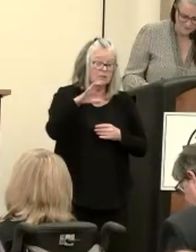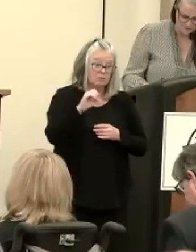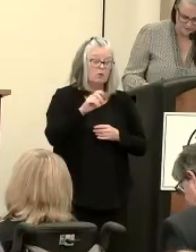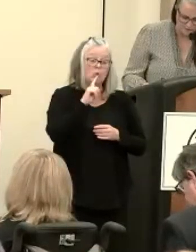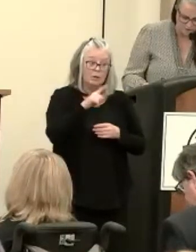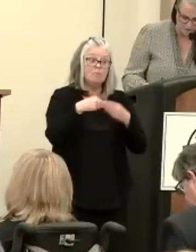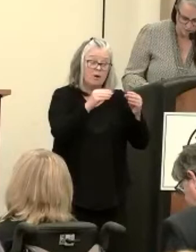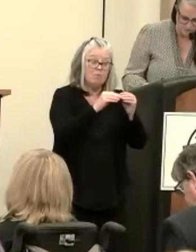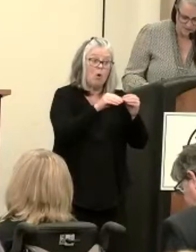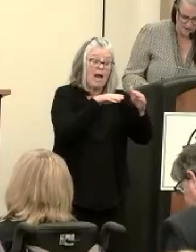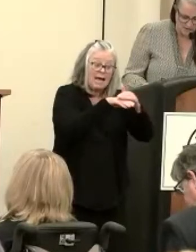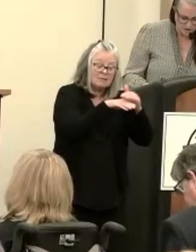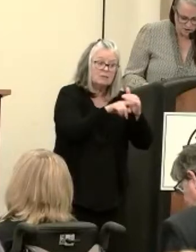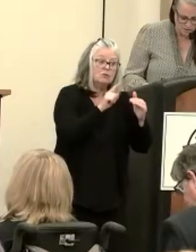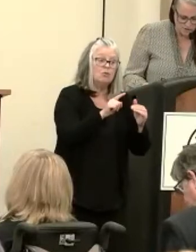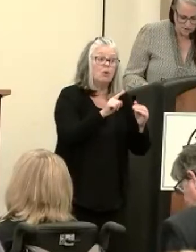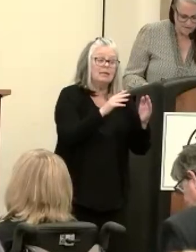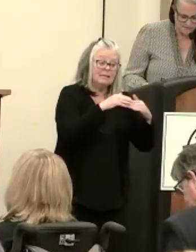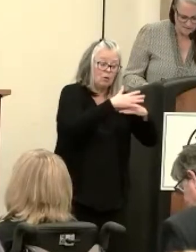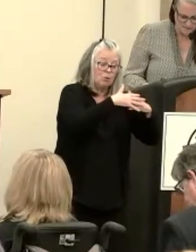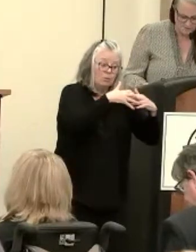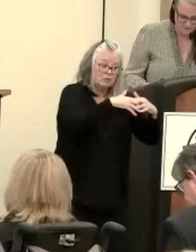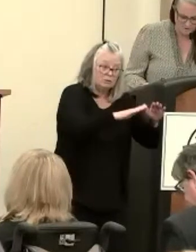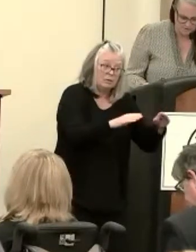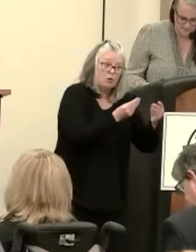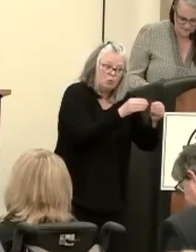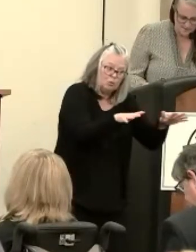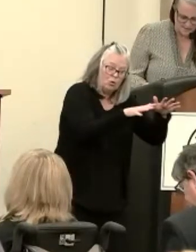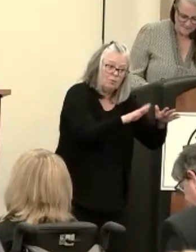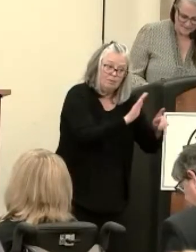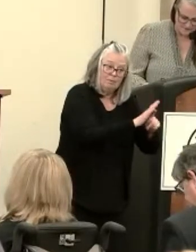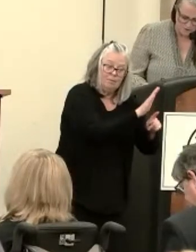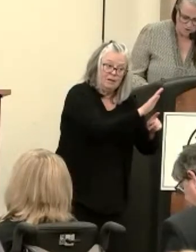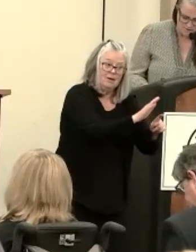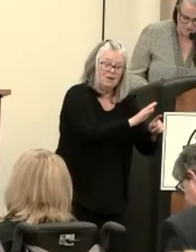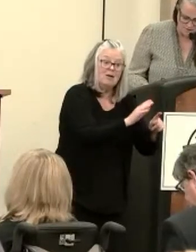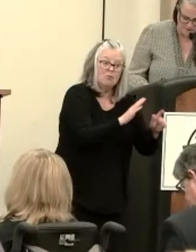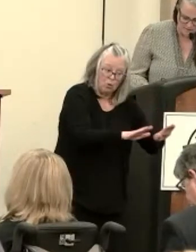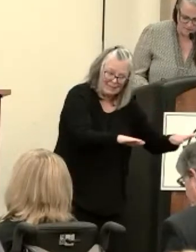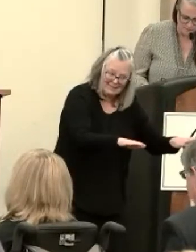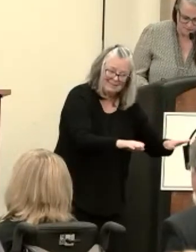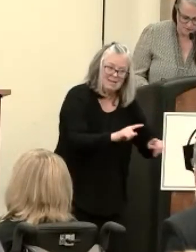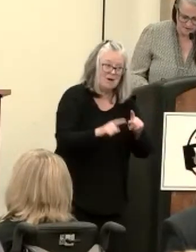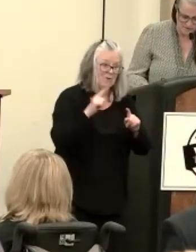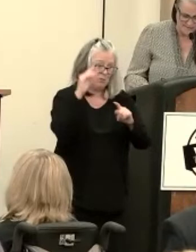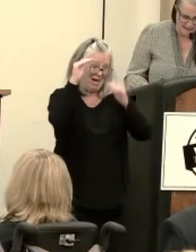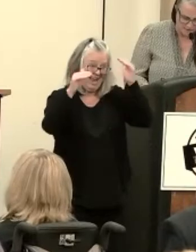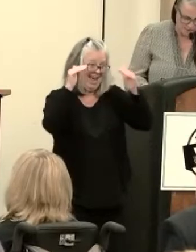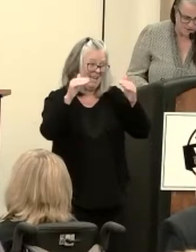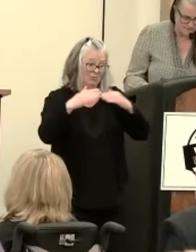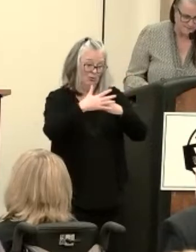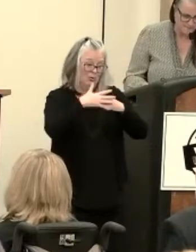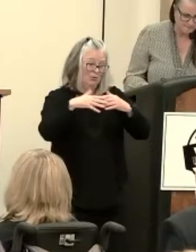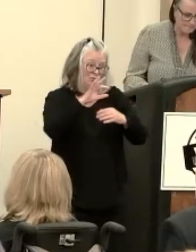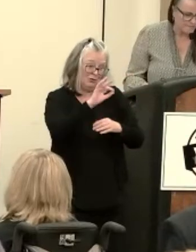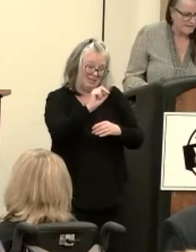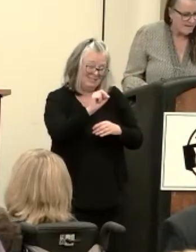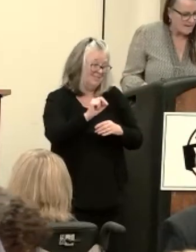with disabilities on reserve, huge disparities continue to exist in the services available to First Nations adults.